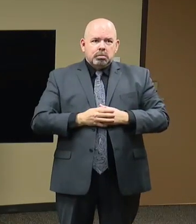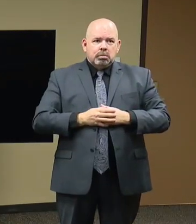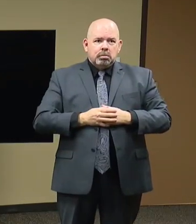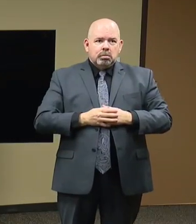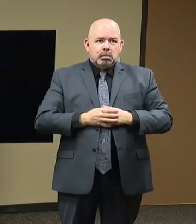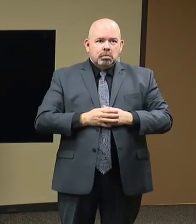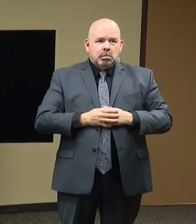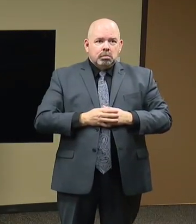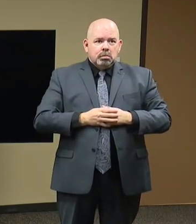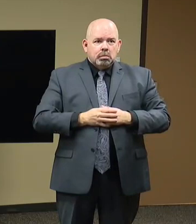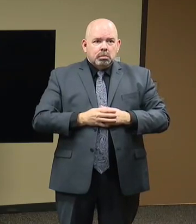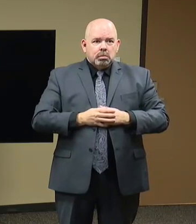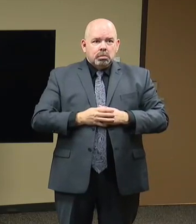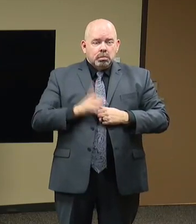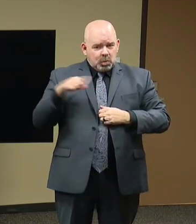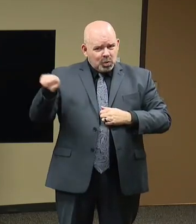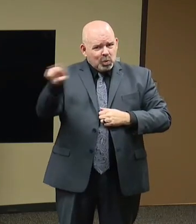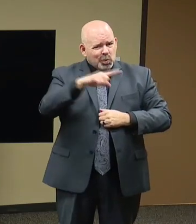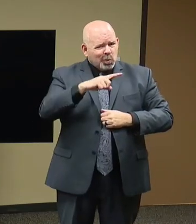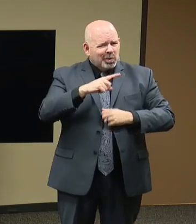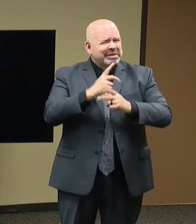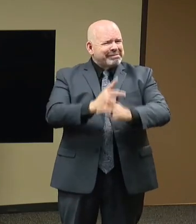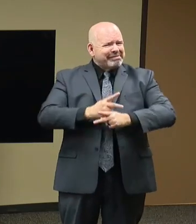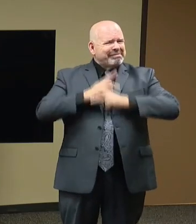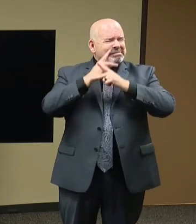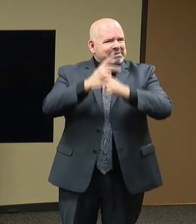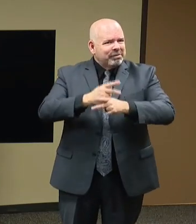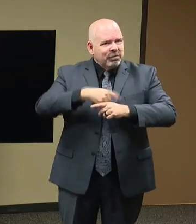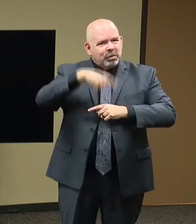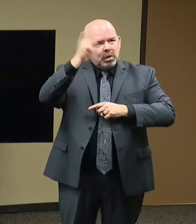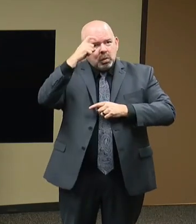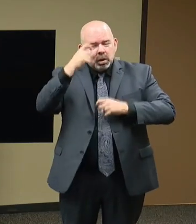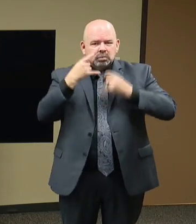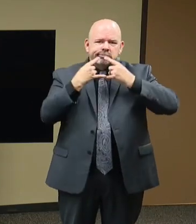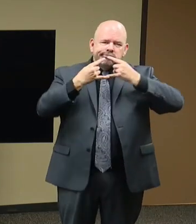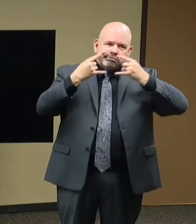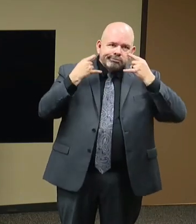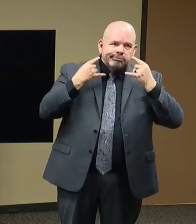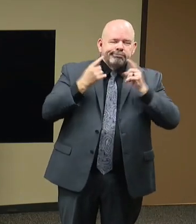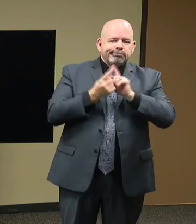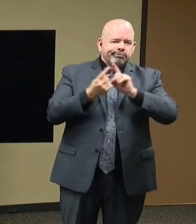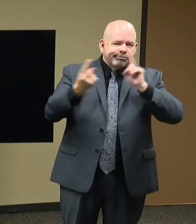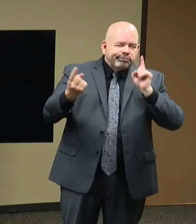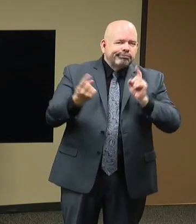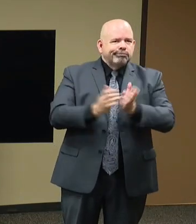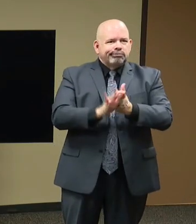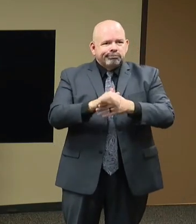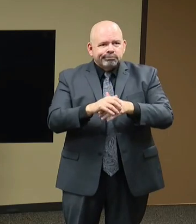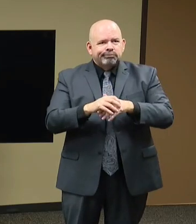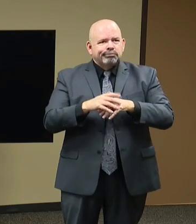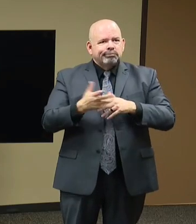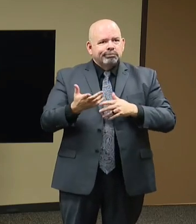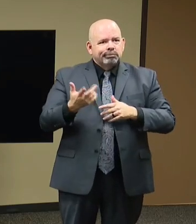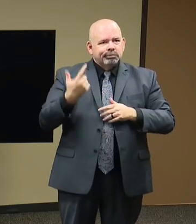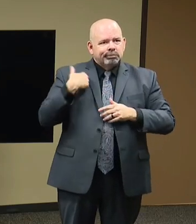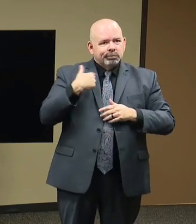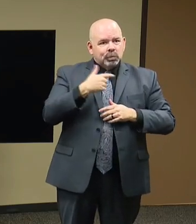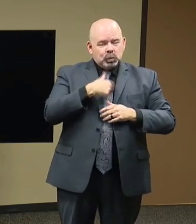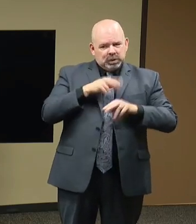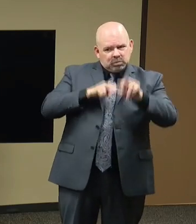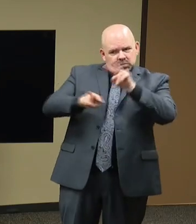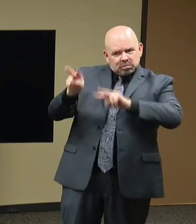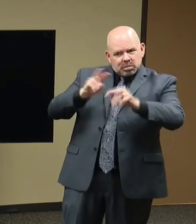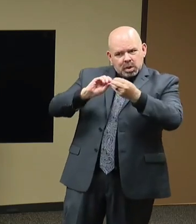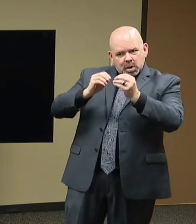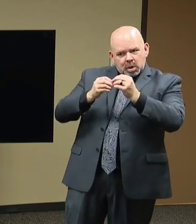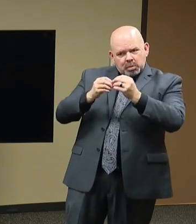very cautious as we sort of interpret these. And so, again, in no way are we saying we've